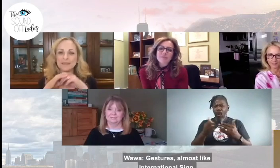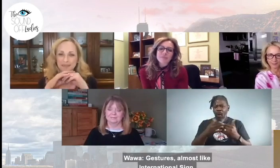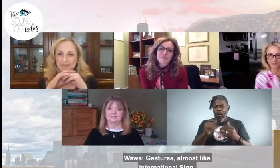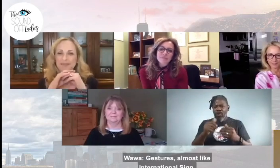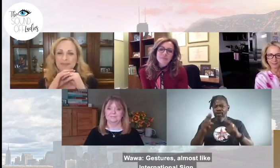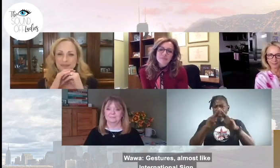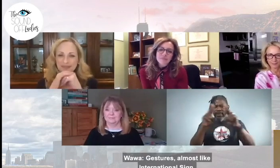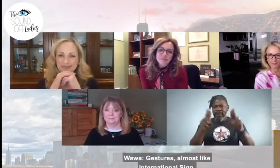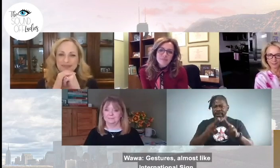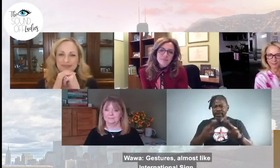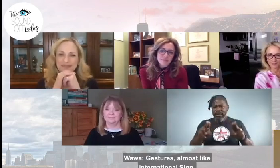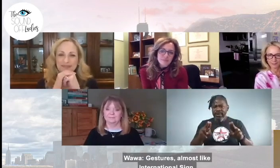Gestures are almost like